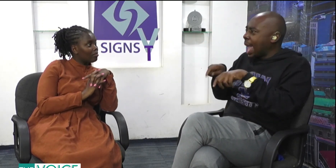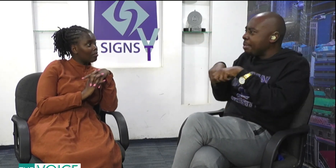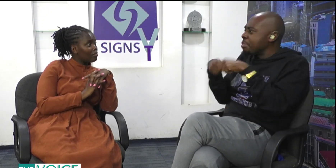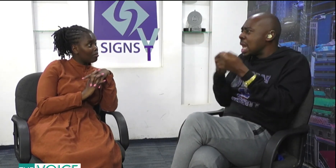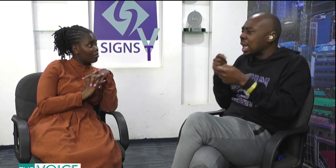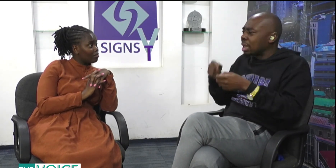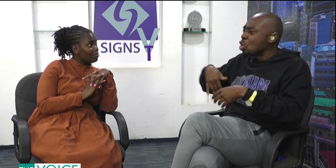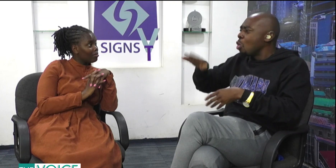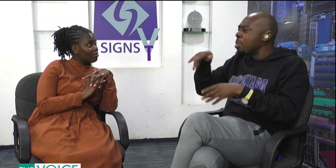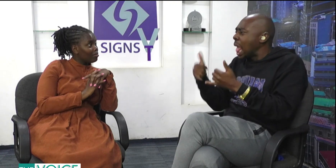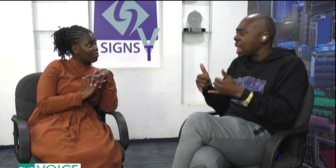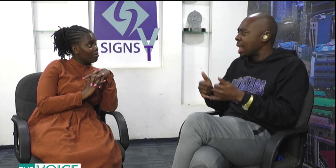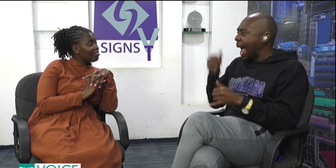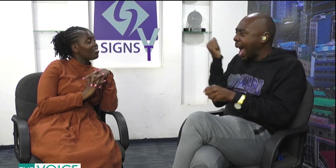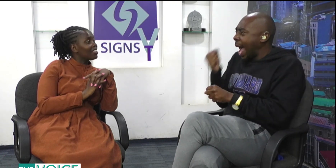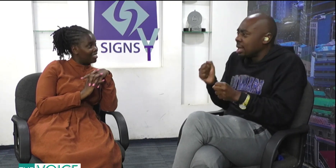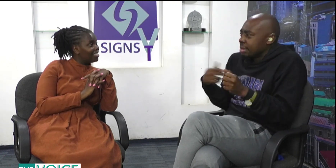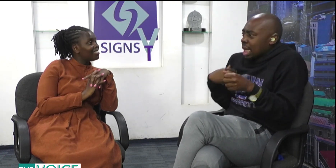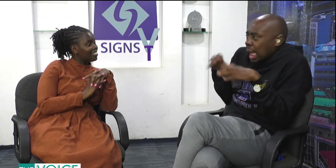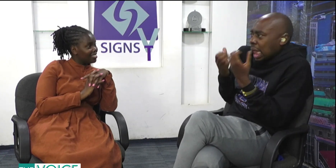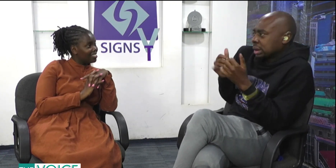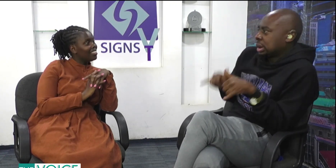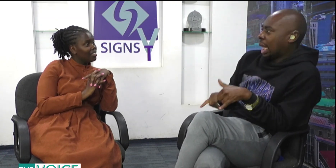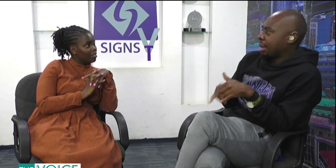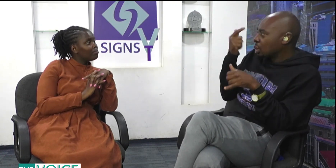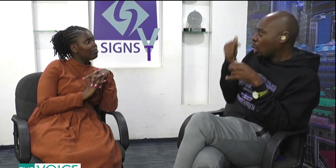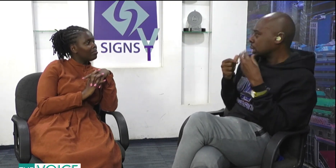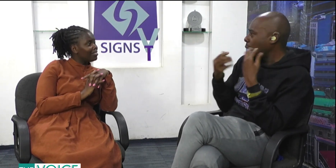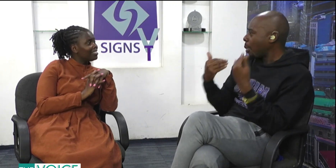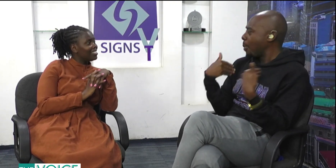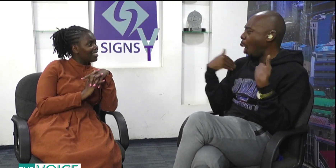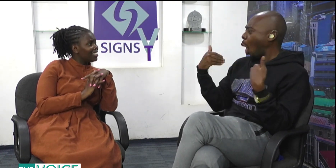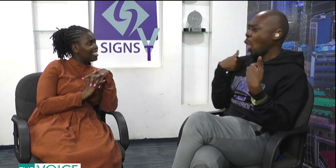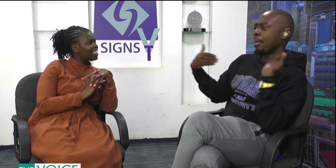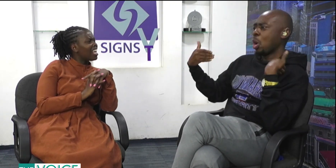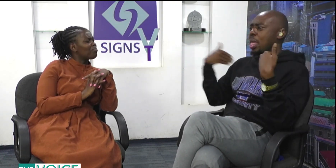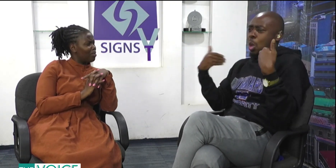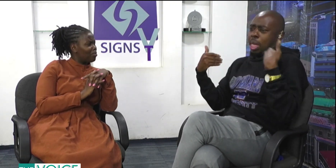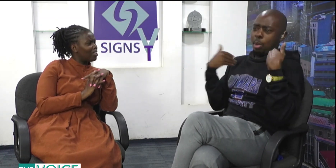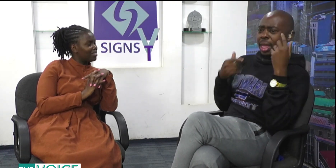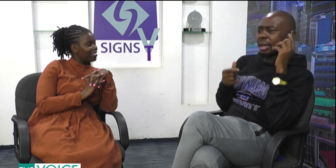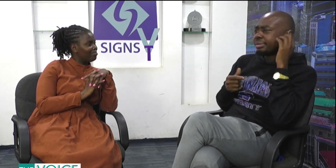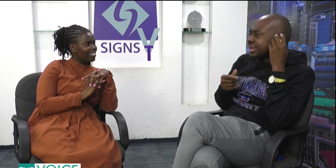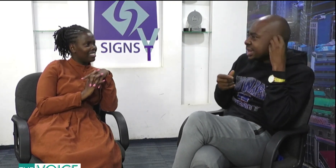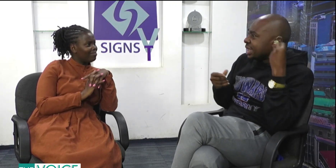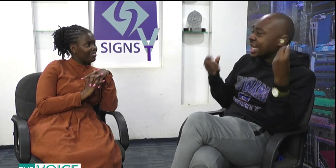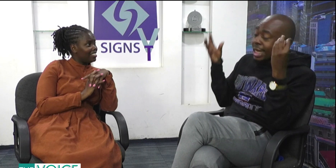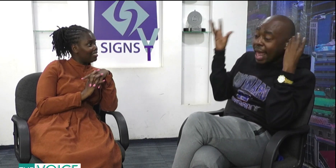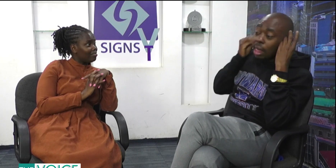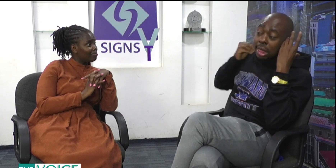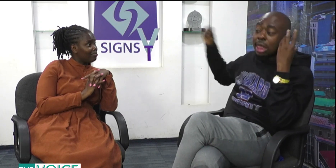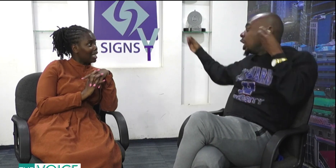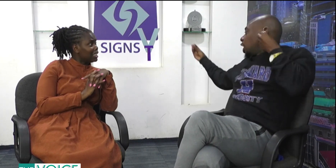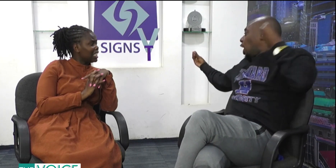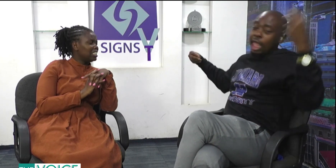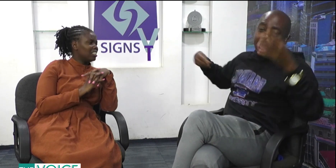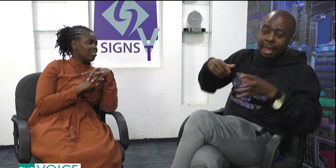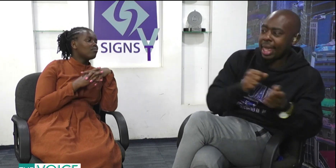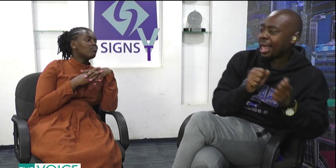off, and others sometimes they break them. And they used to really bother and disturb me